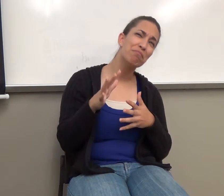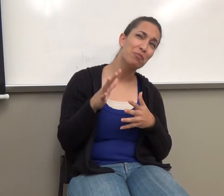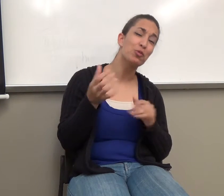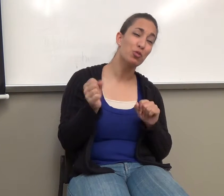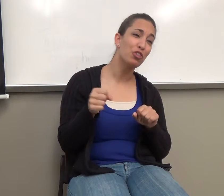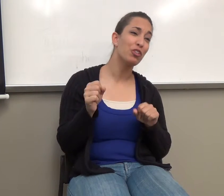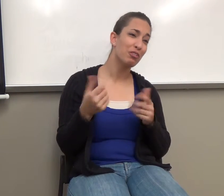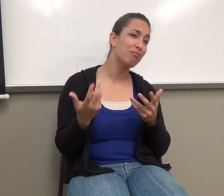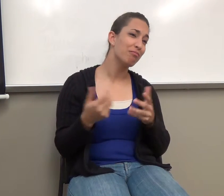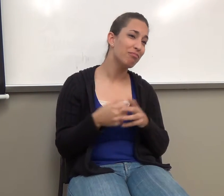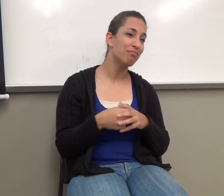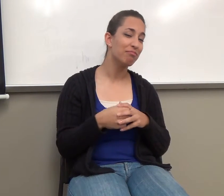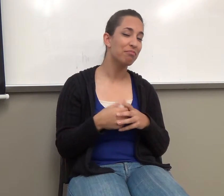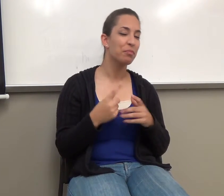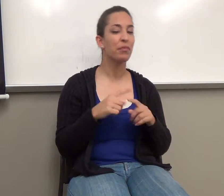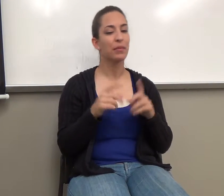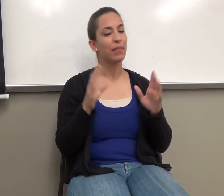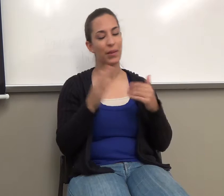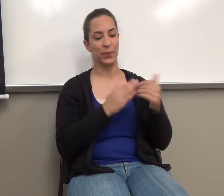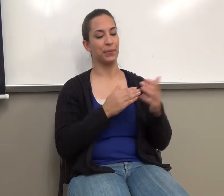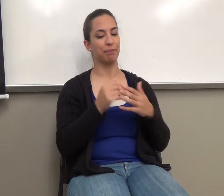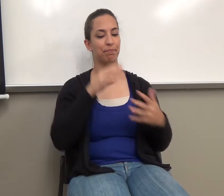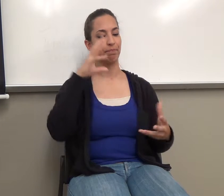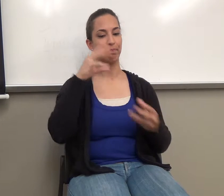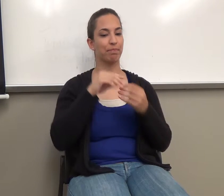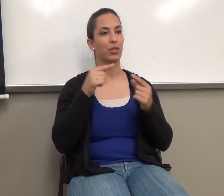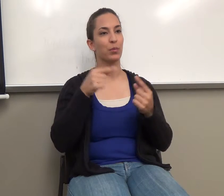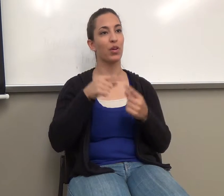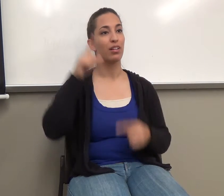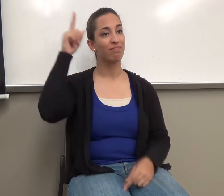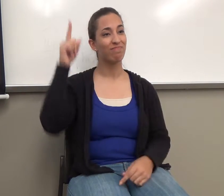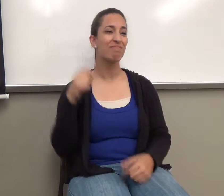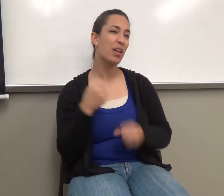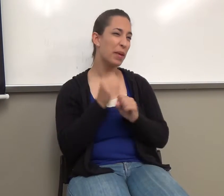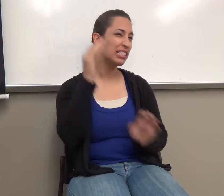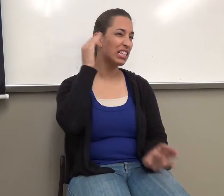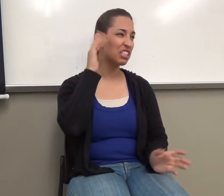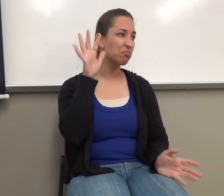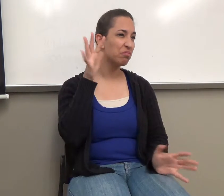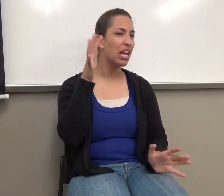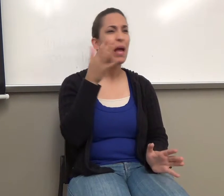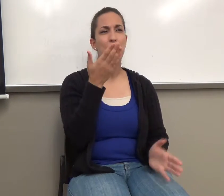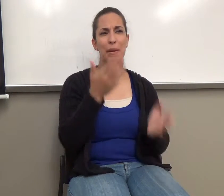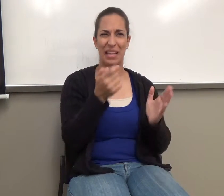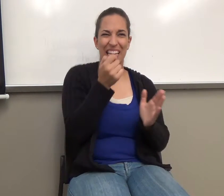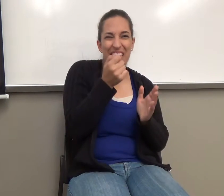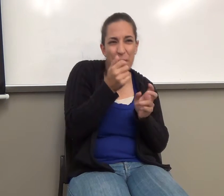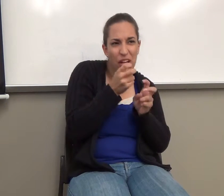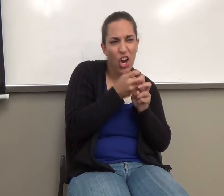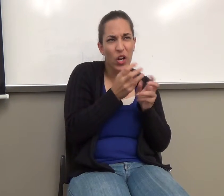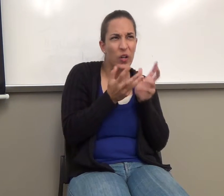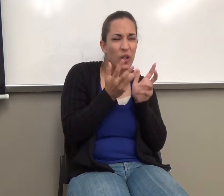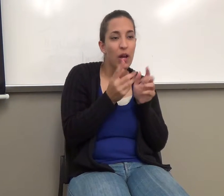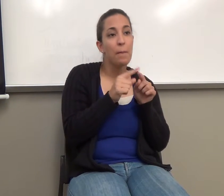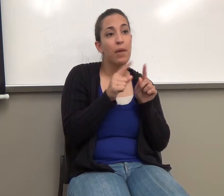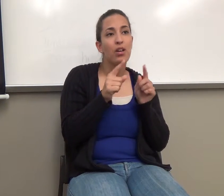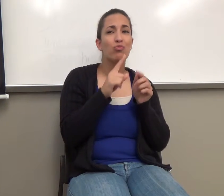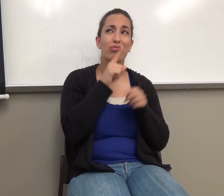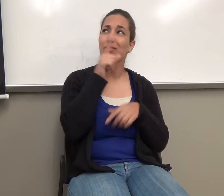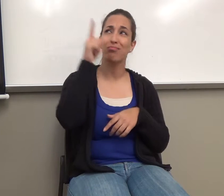make sense to people? This might have been a little bit difficult, but basically all it was asking you to do is